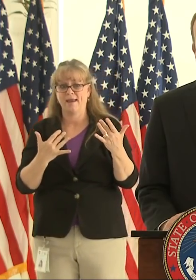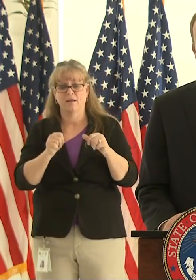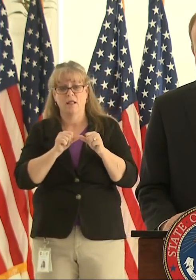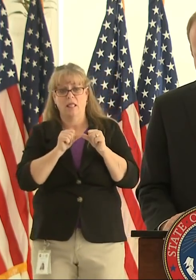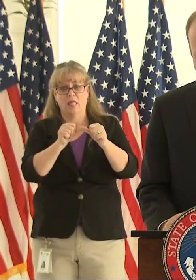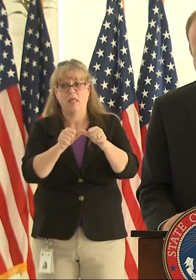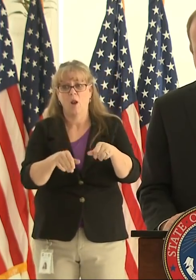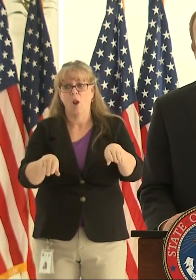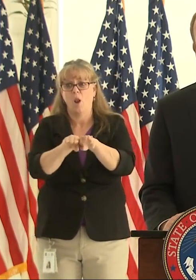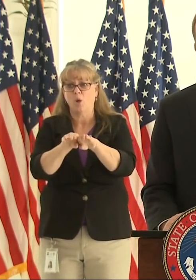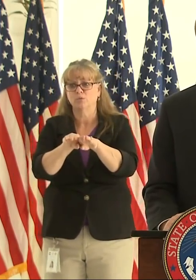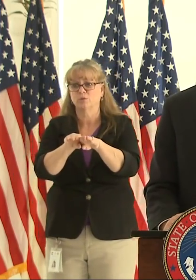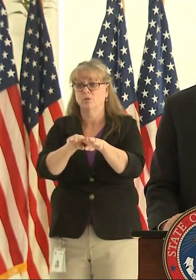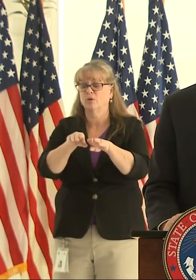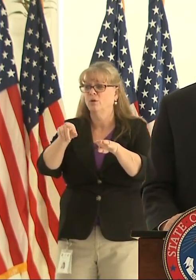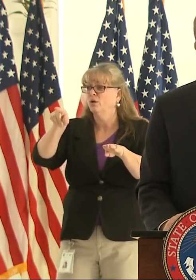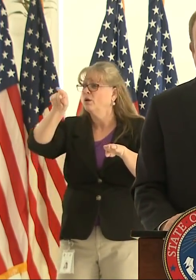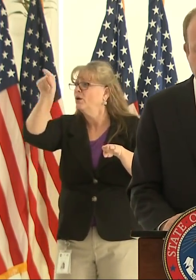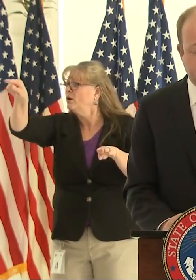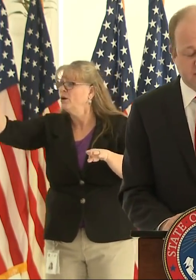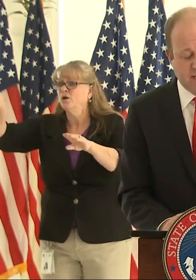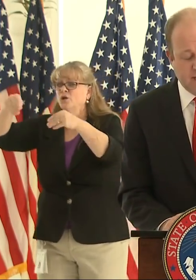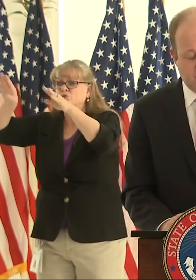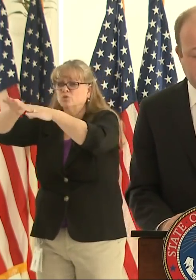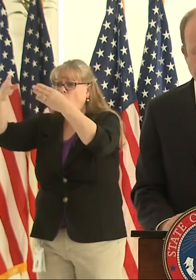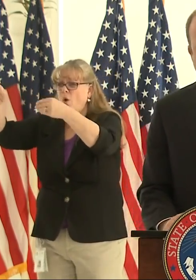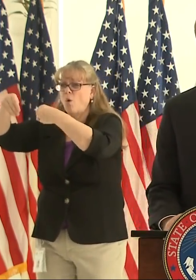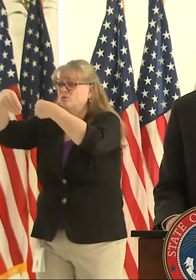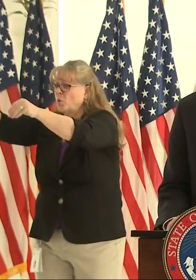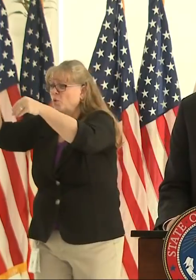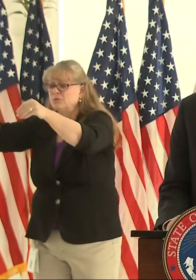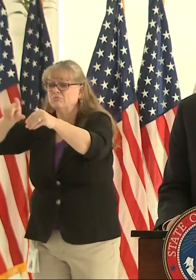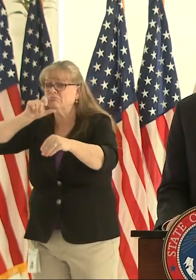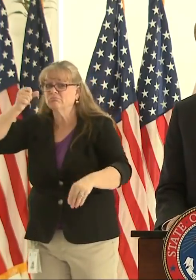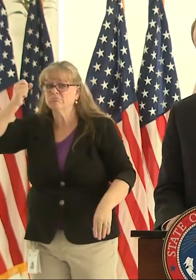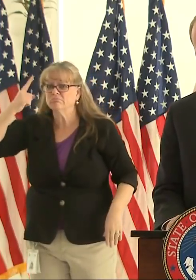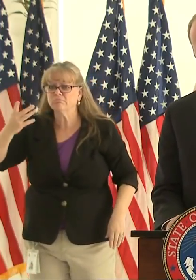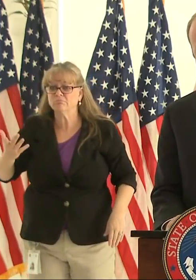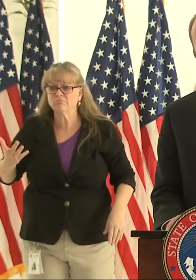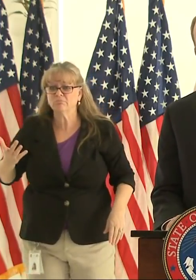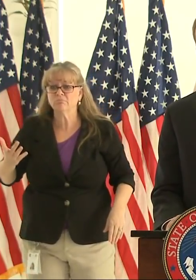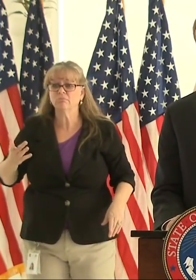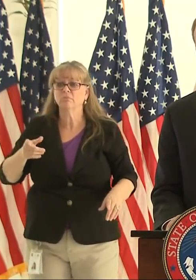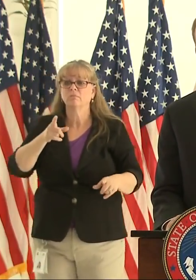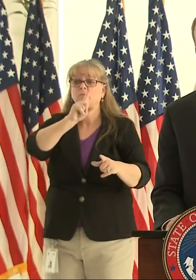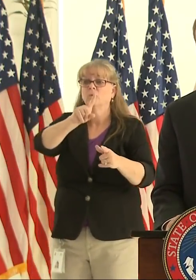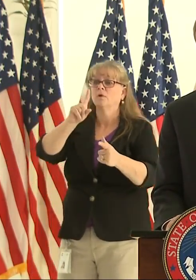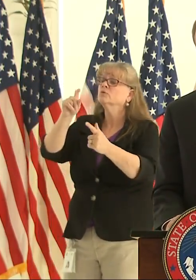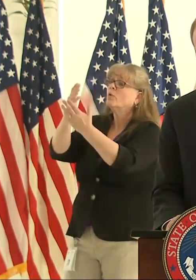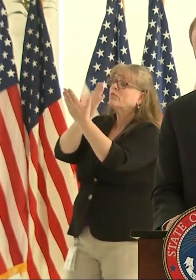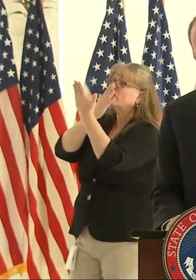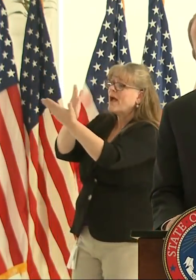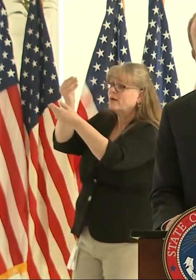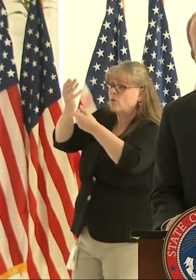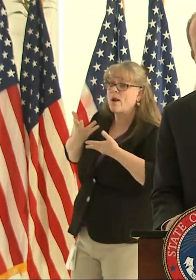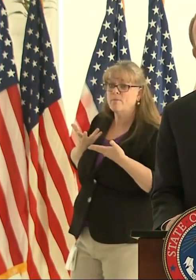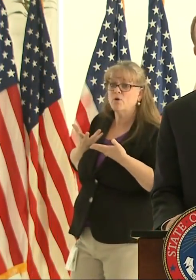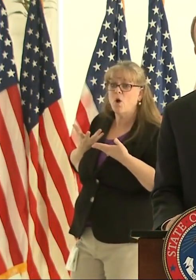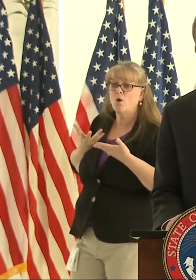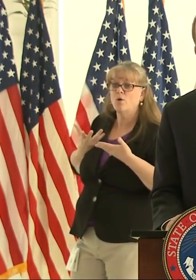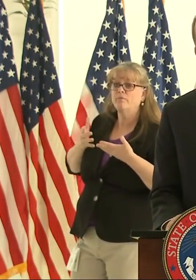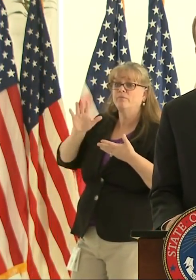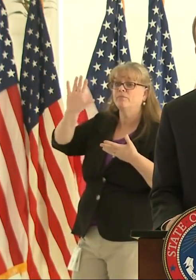their business? Well, thank you for sharing that news with us, because that will enable us to be able to look at the Georgia data,